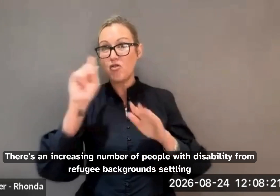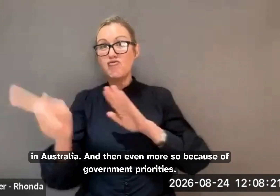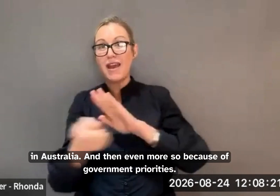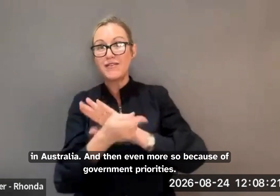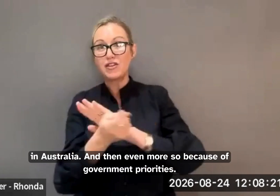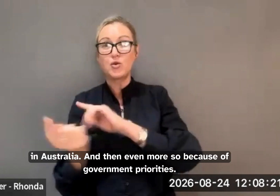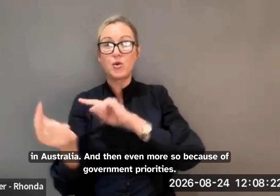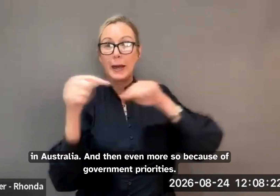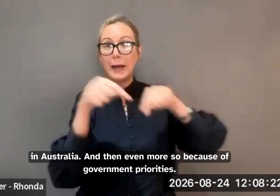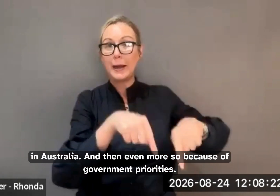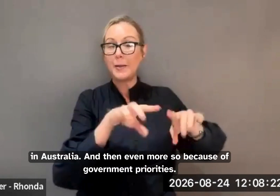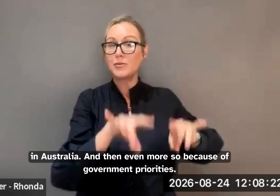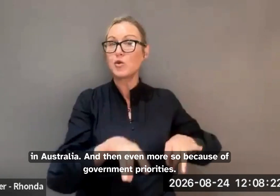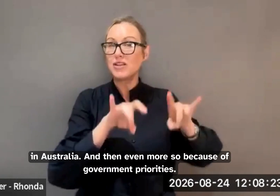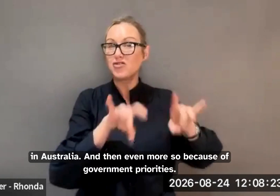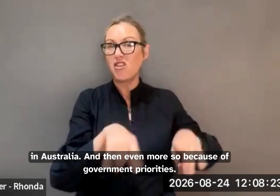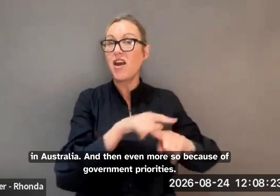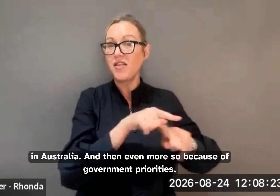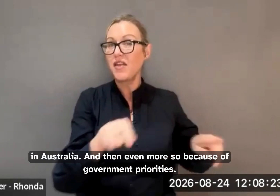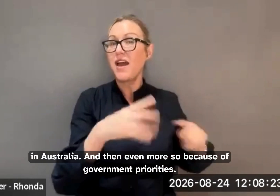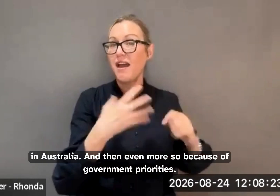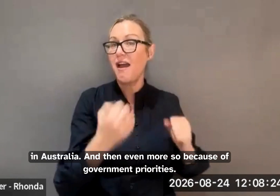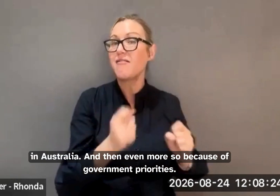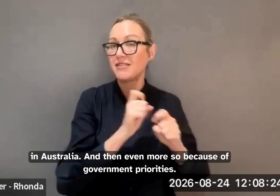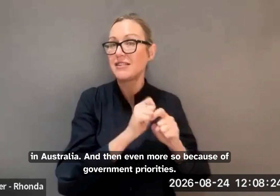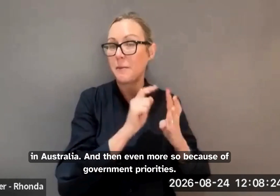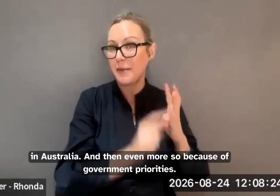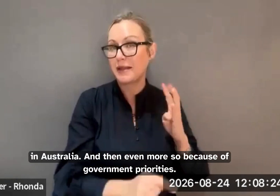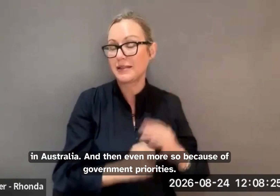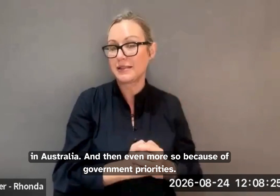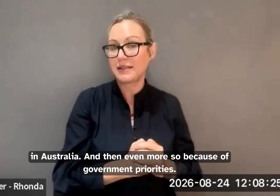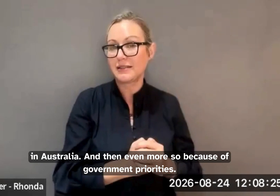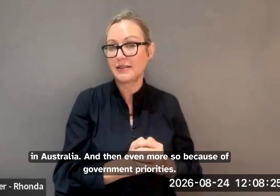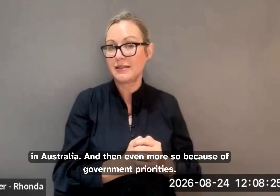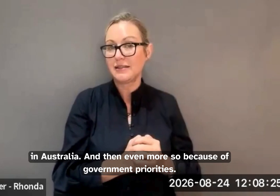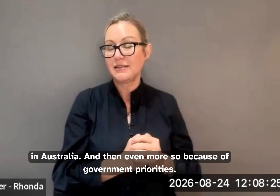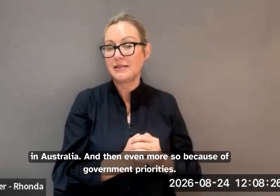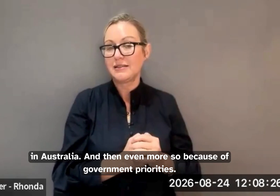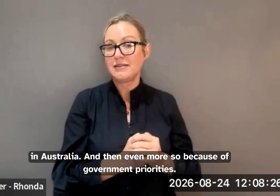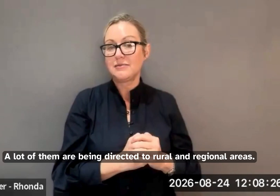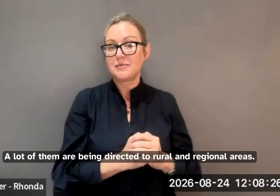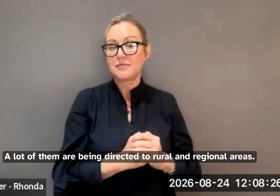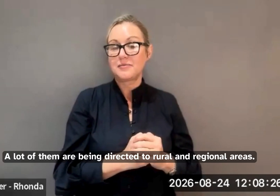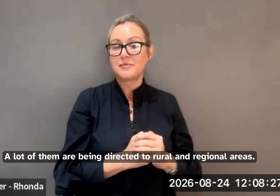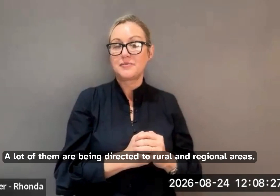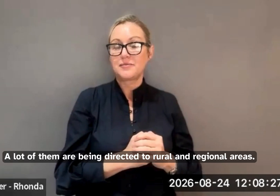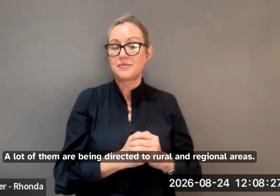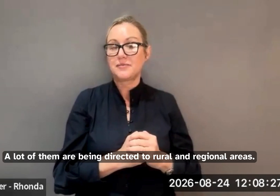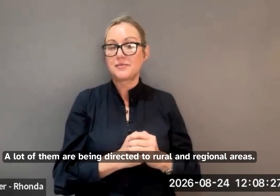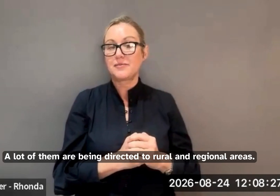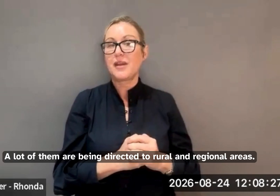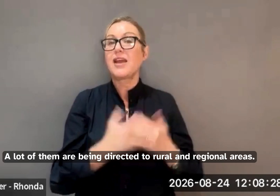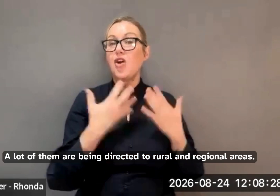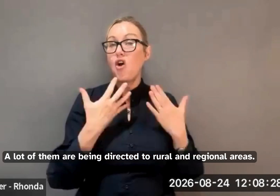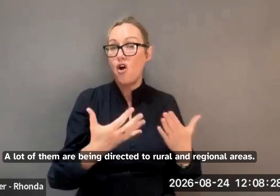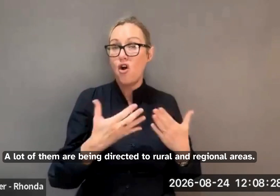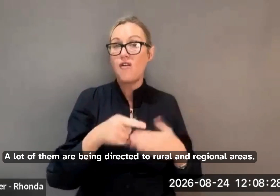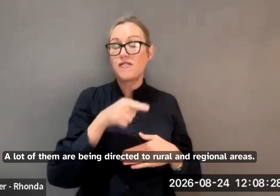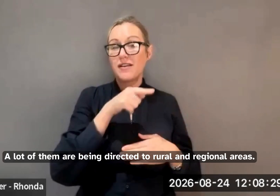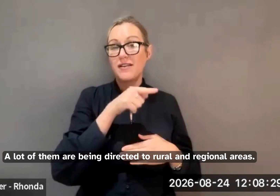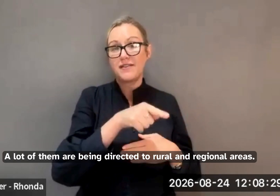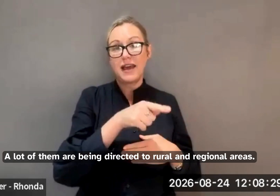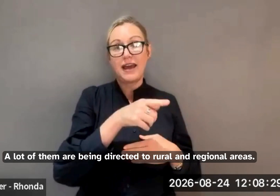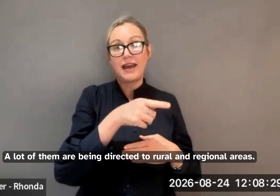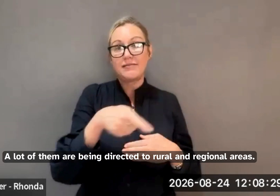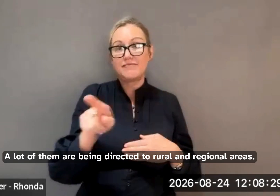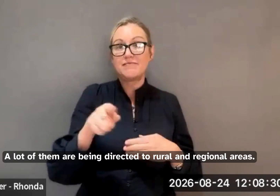backgrounds settling in Australia. And then even more so because of government priorities, a lot of them are being directed